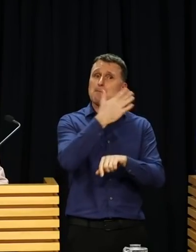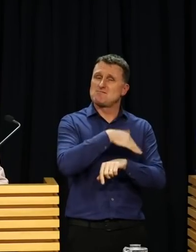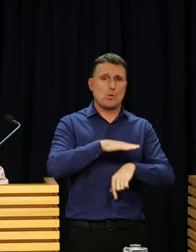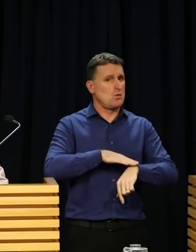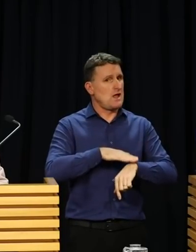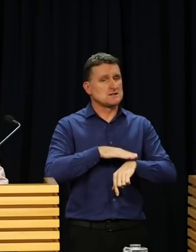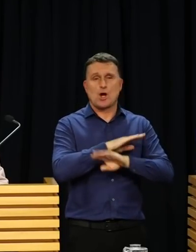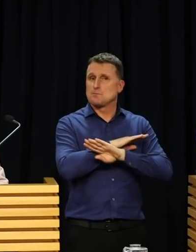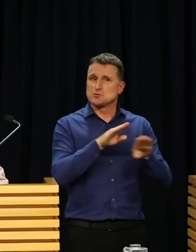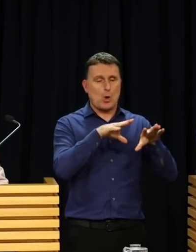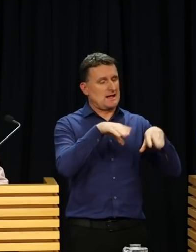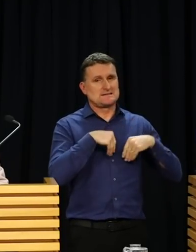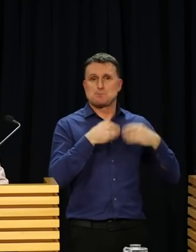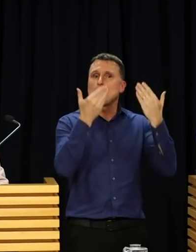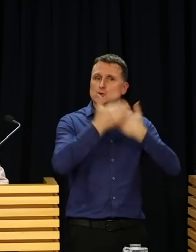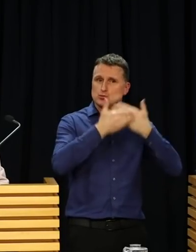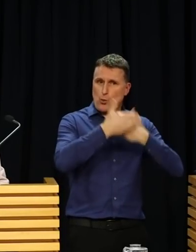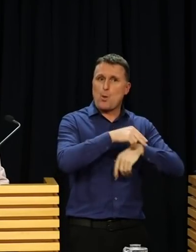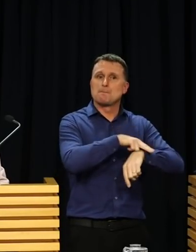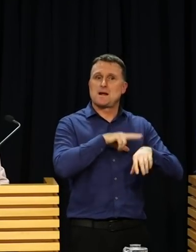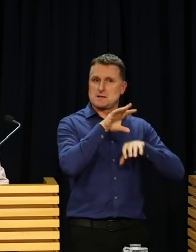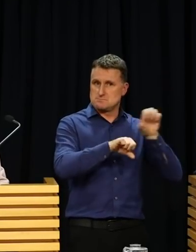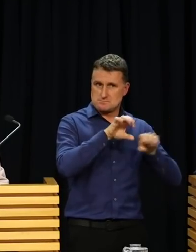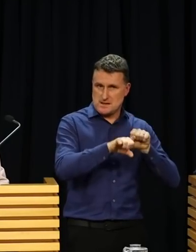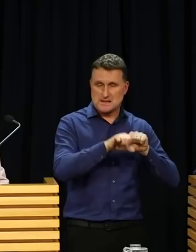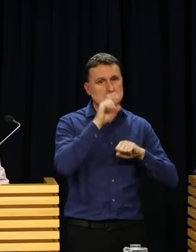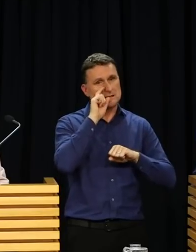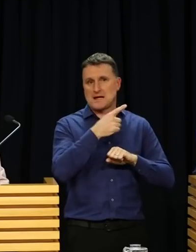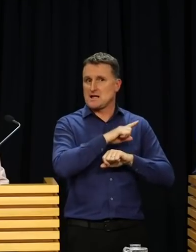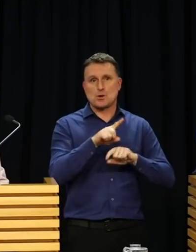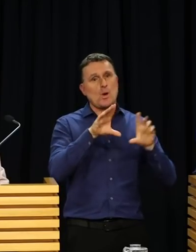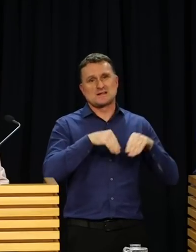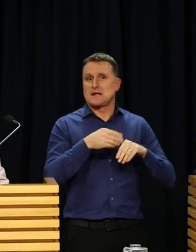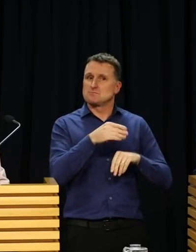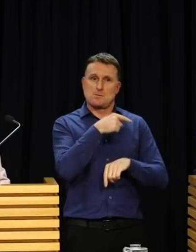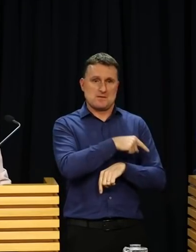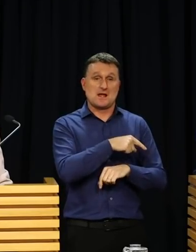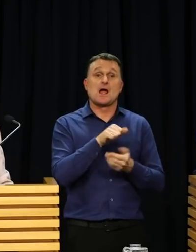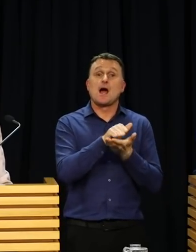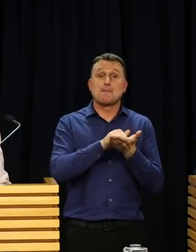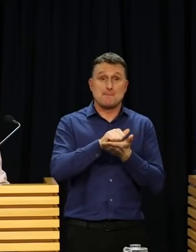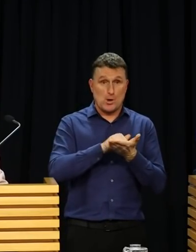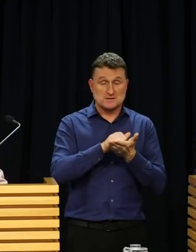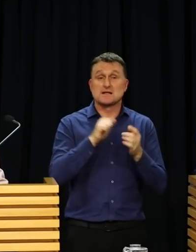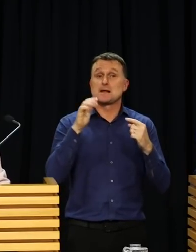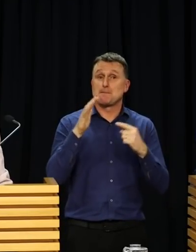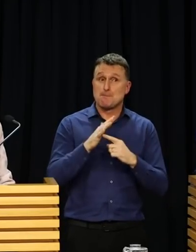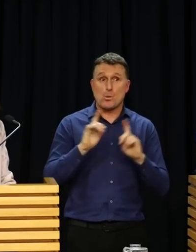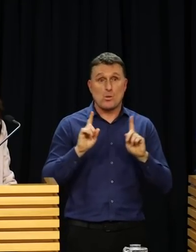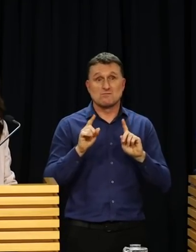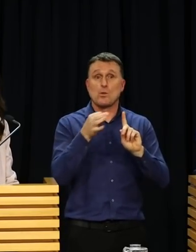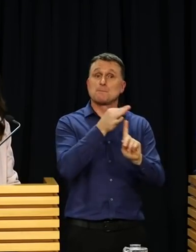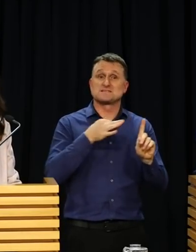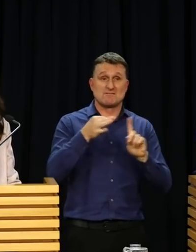unacceptable and should never happen again. It cannot ever be tolerated. This apology will be significant for Pacific